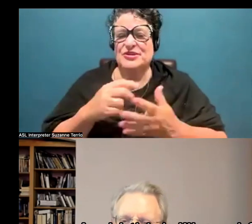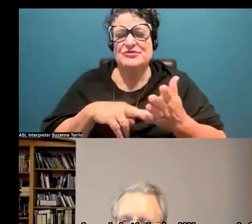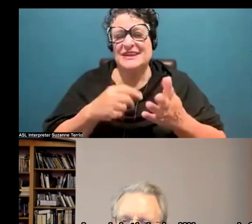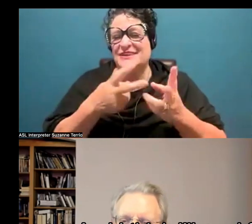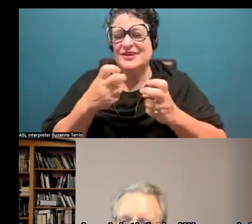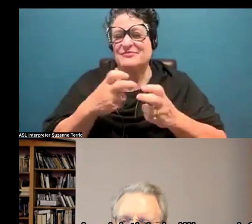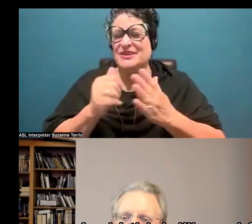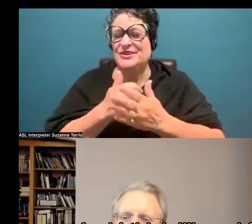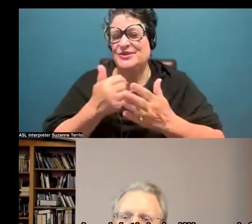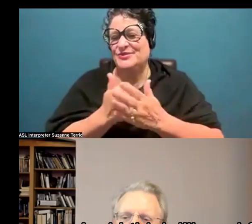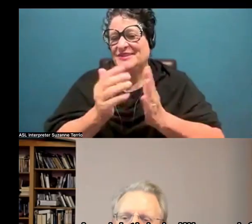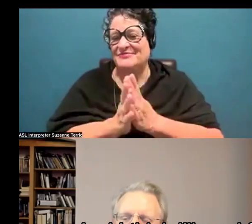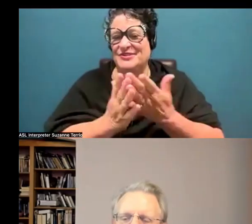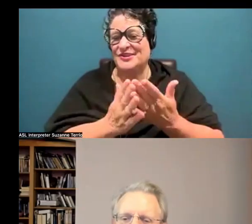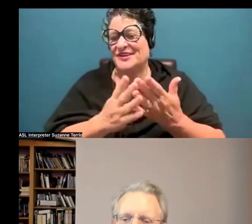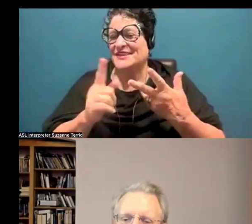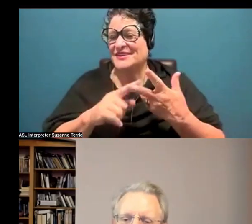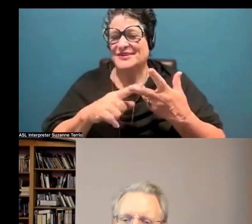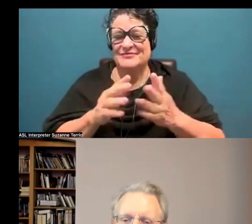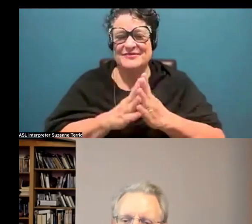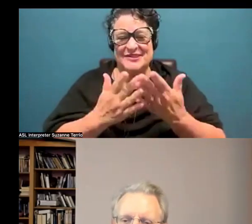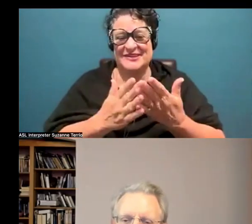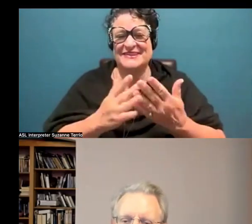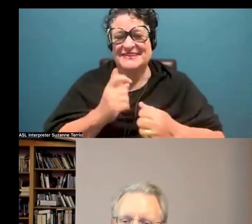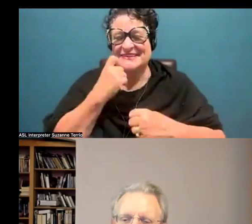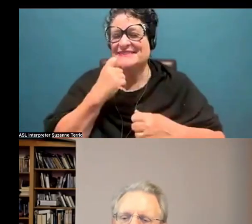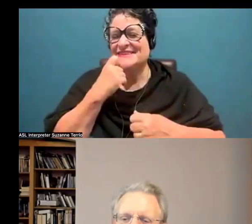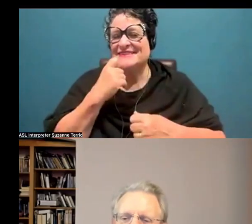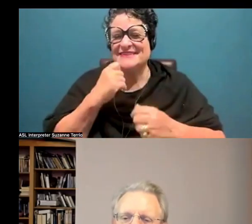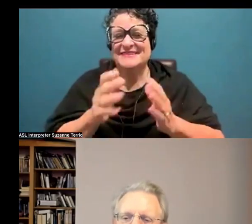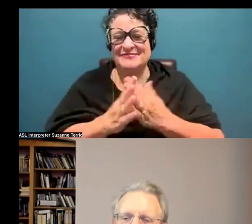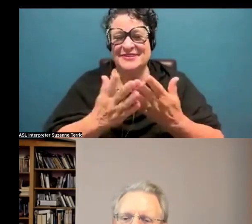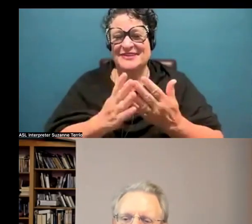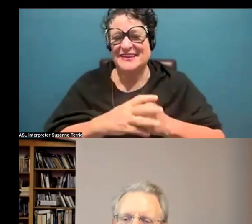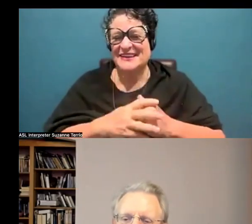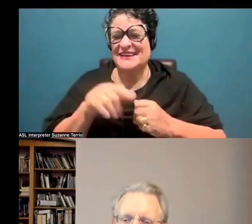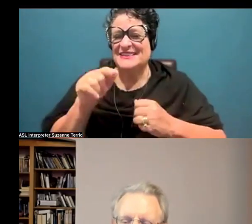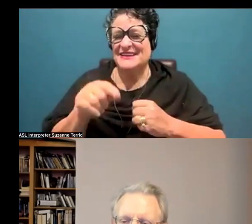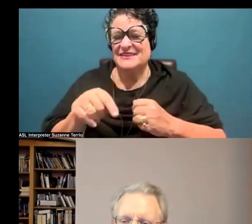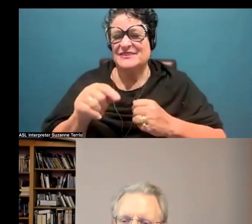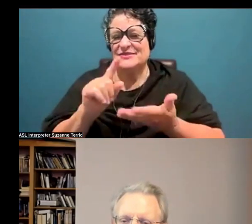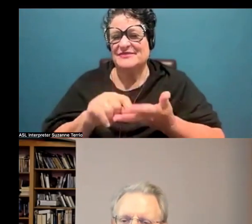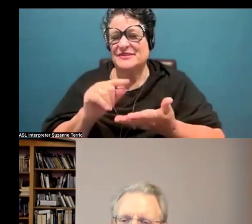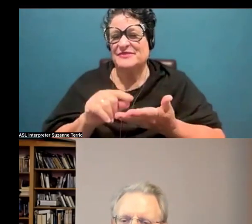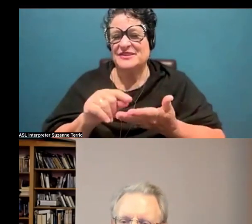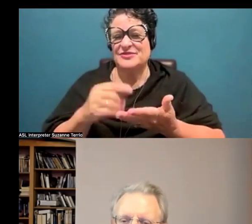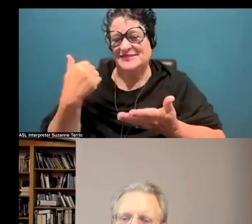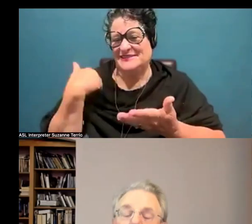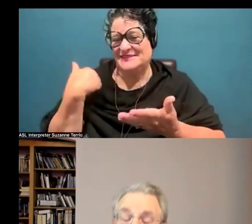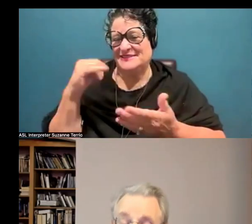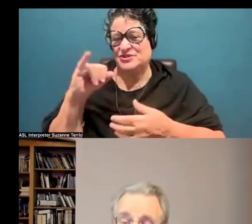my newest one just for Oh, last. exciting. So exciting. This one came out in